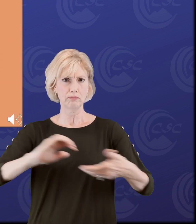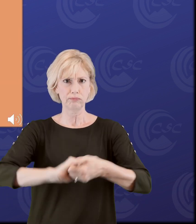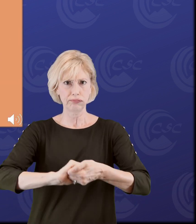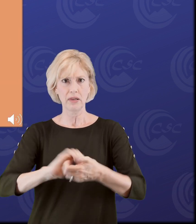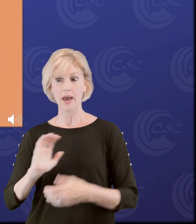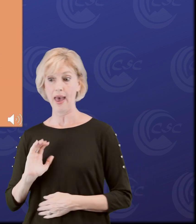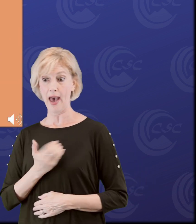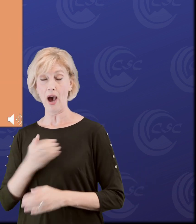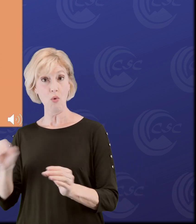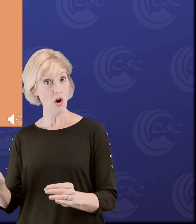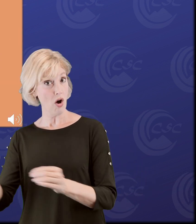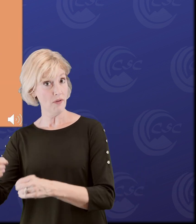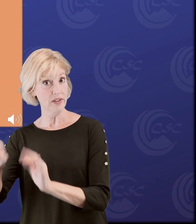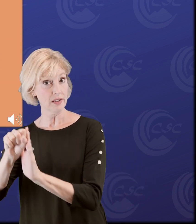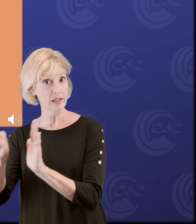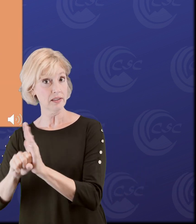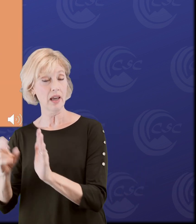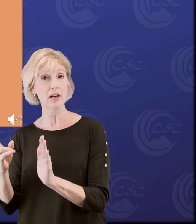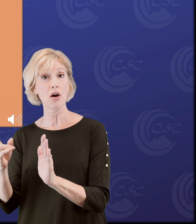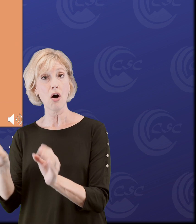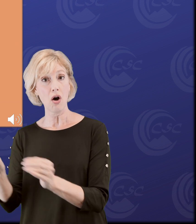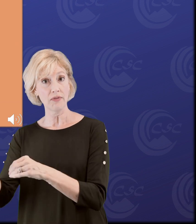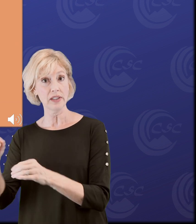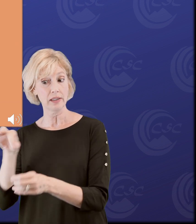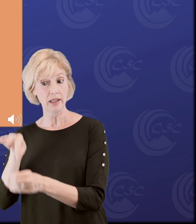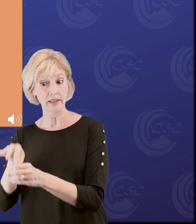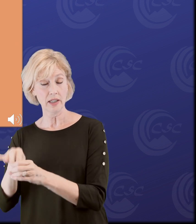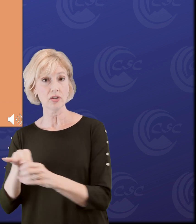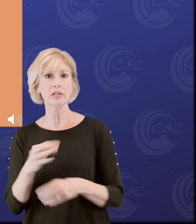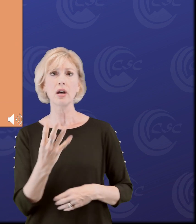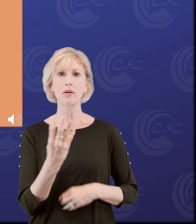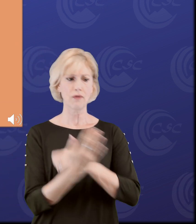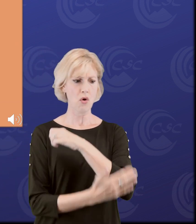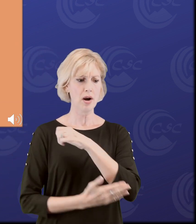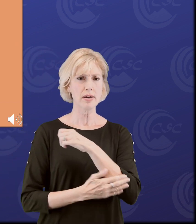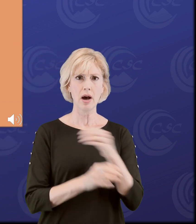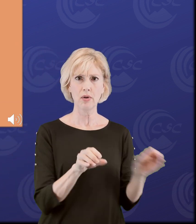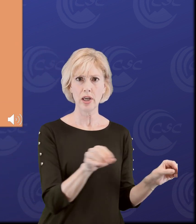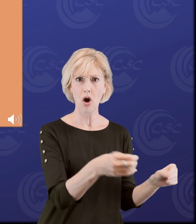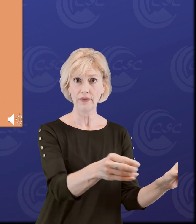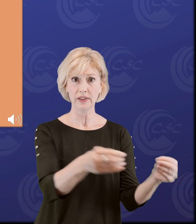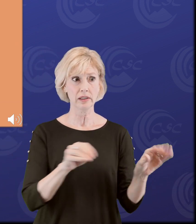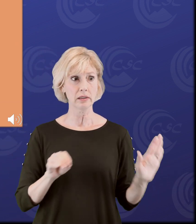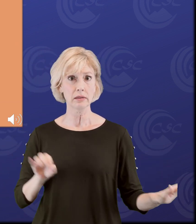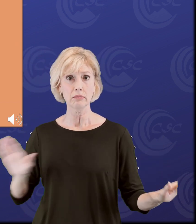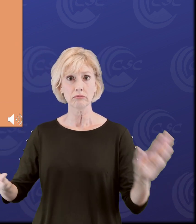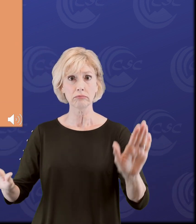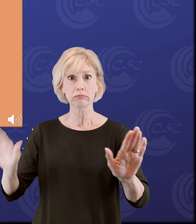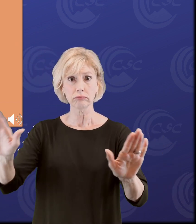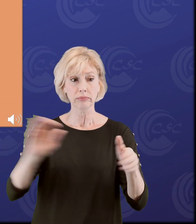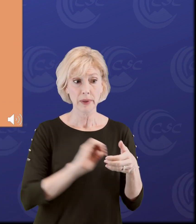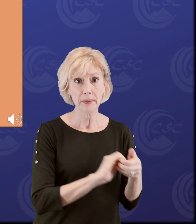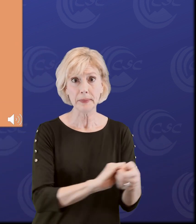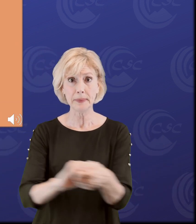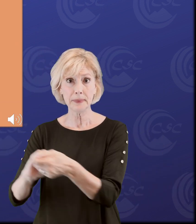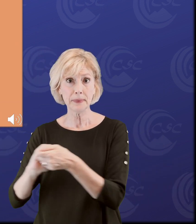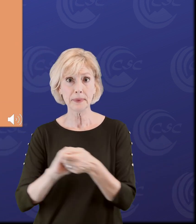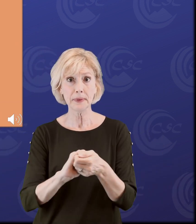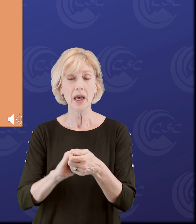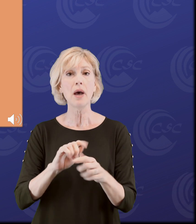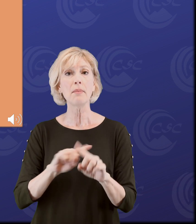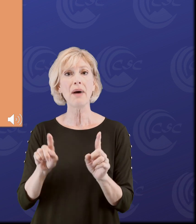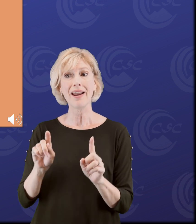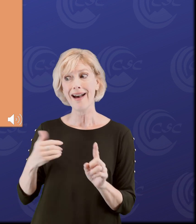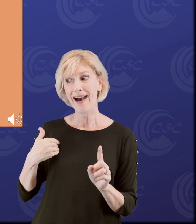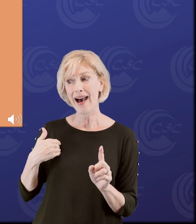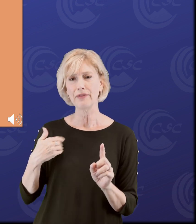Elections are conducted as a joint effort between our office, the State Office of Elections, and the 4 county election offices.